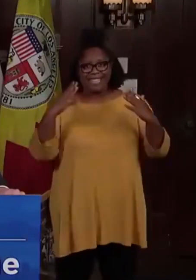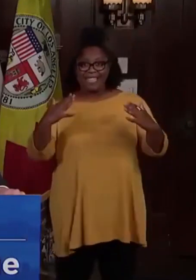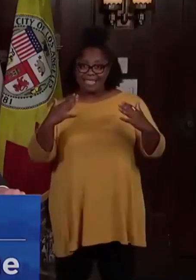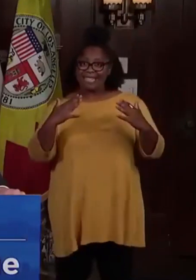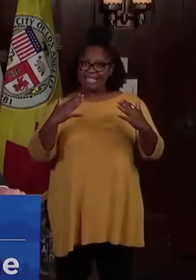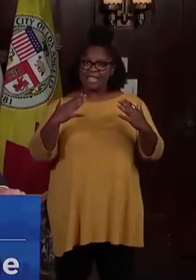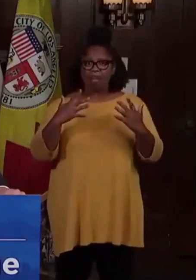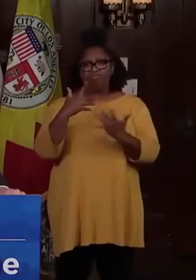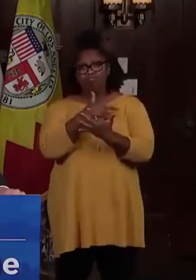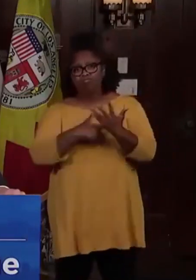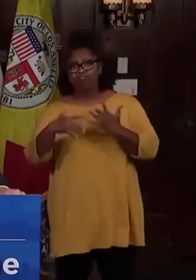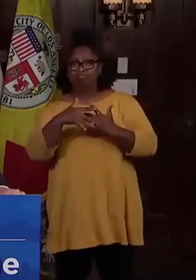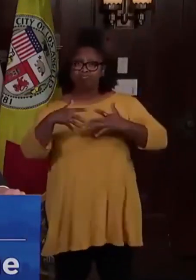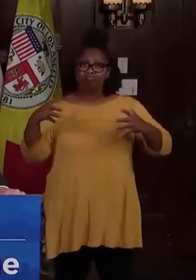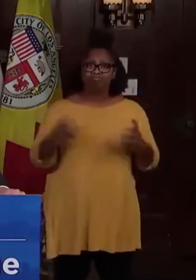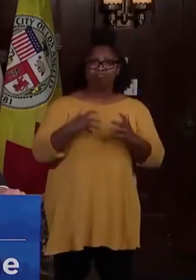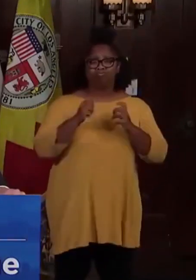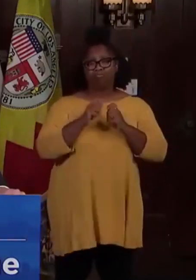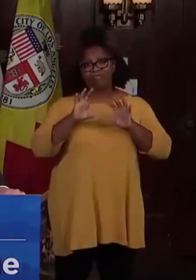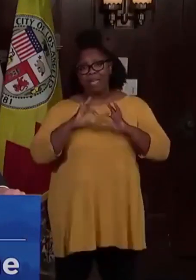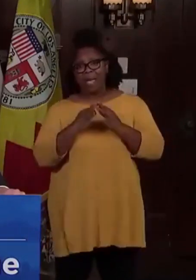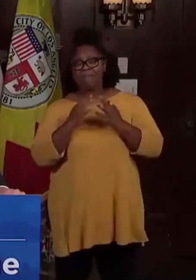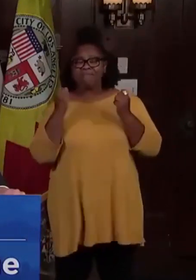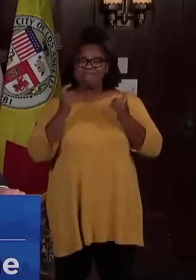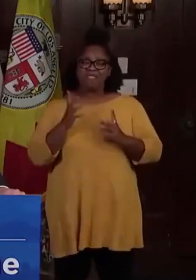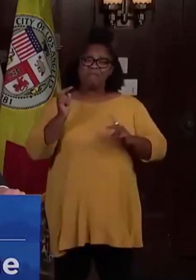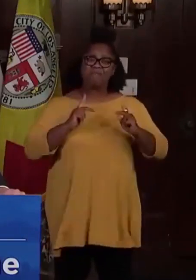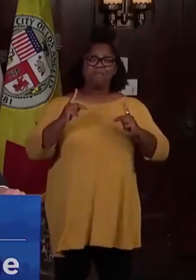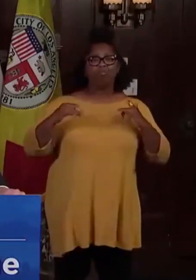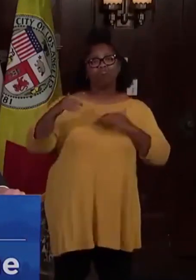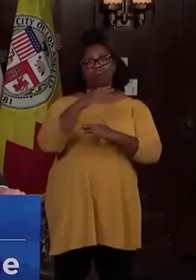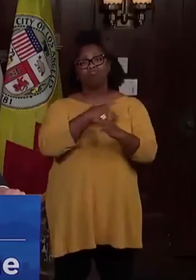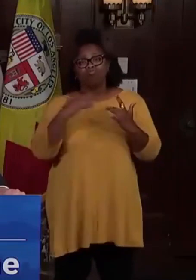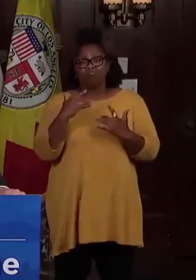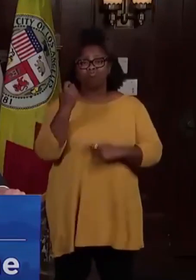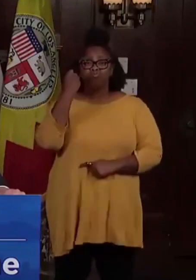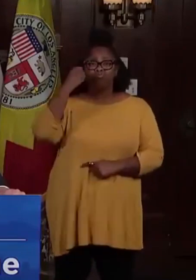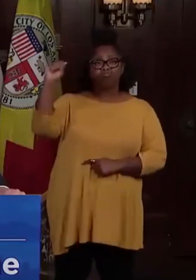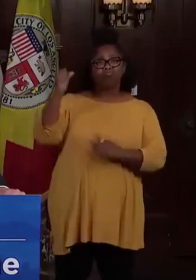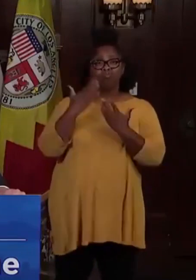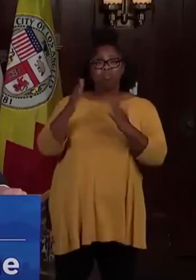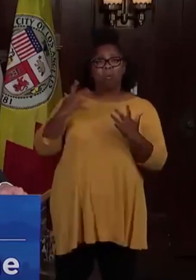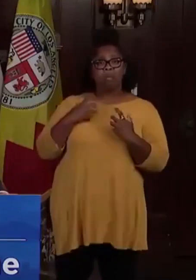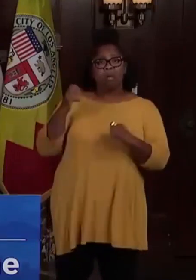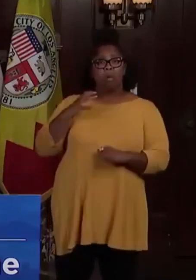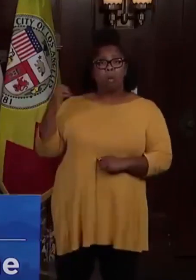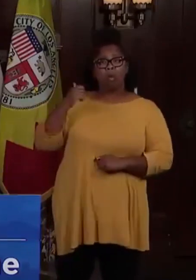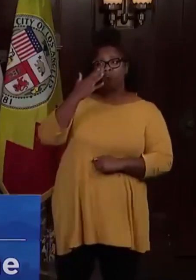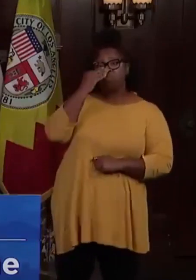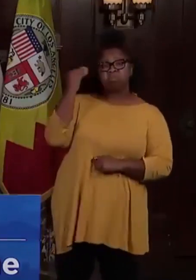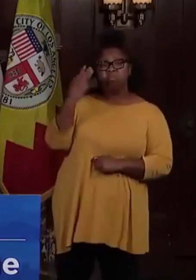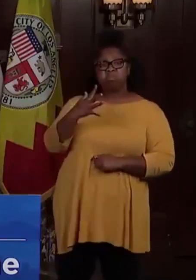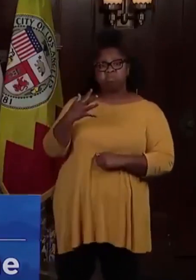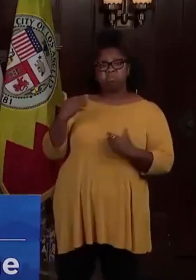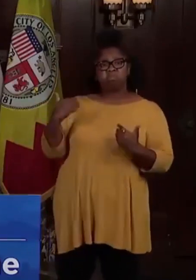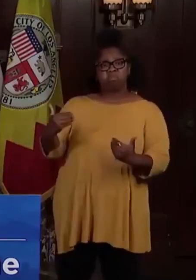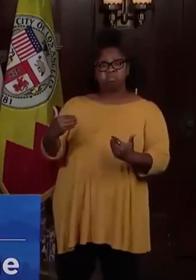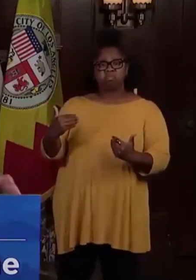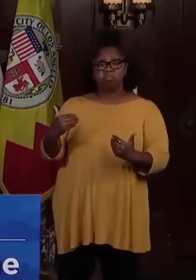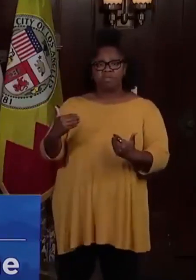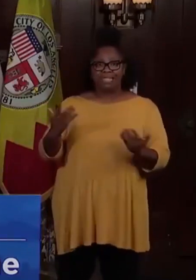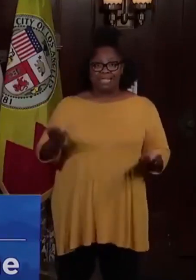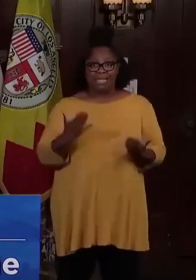with families, when many people were gathering and traveling in defiance of public health warnings. And here in our golden state,